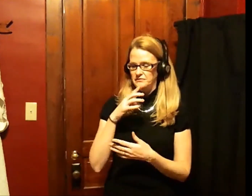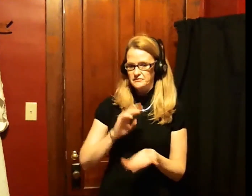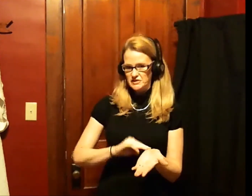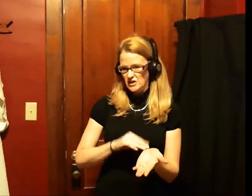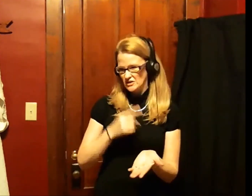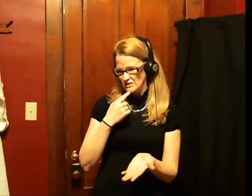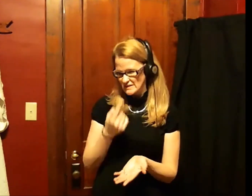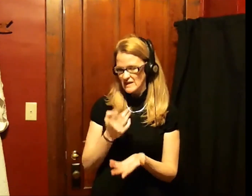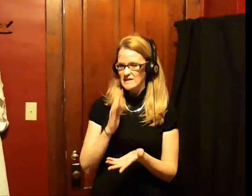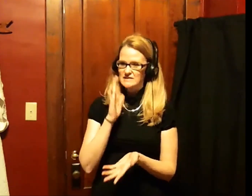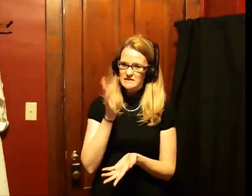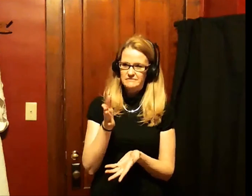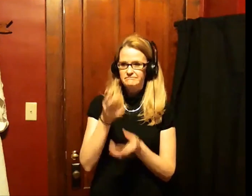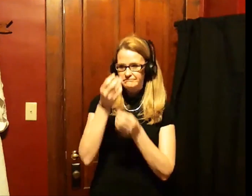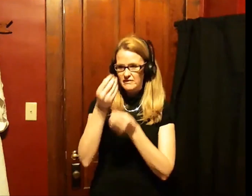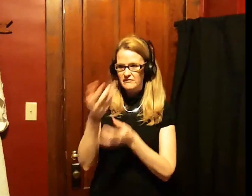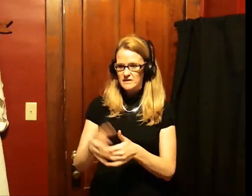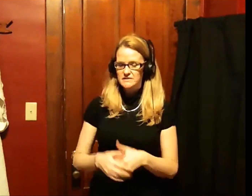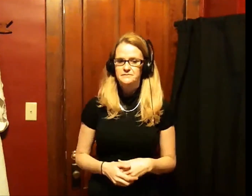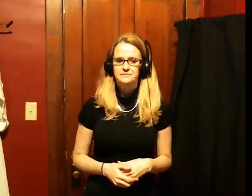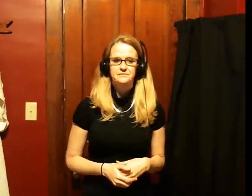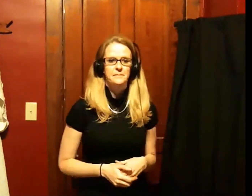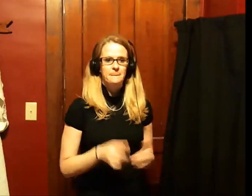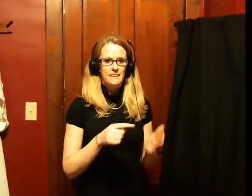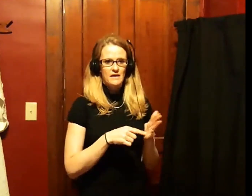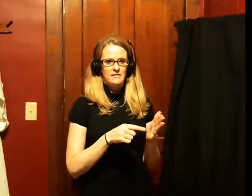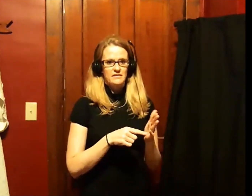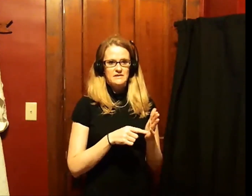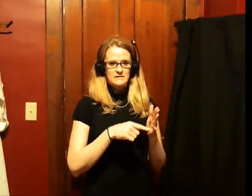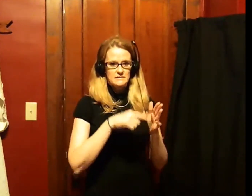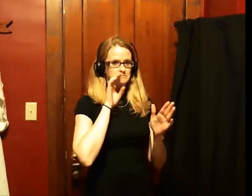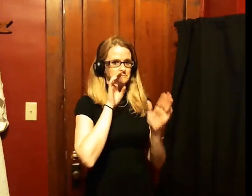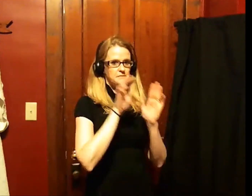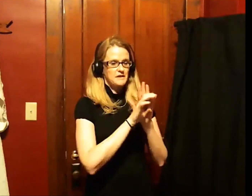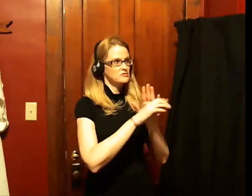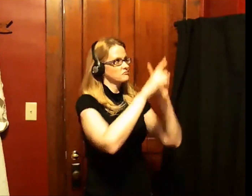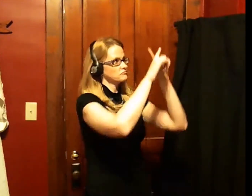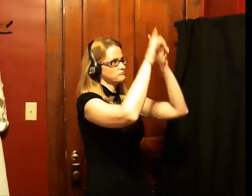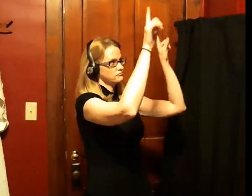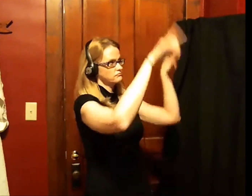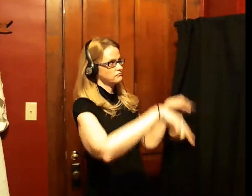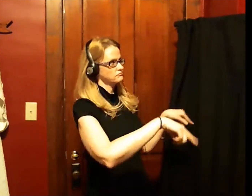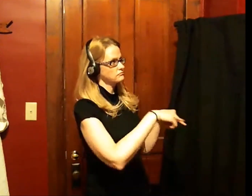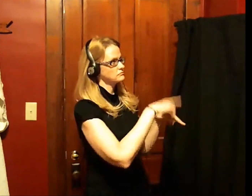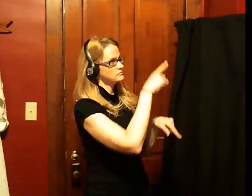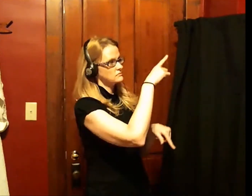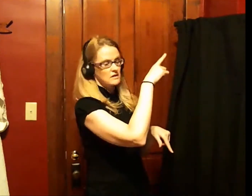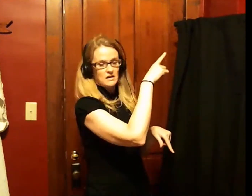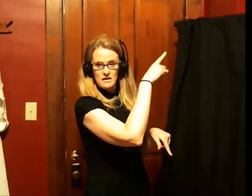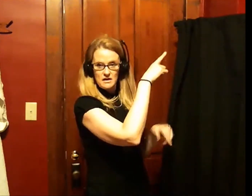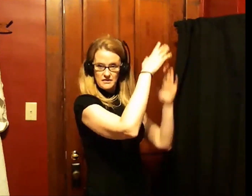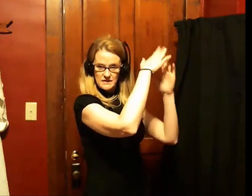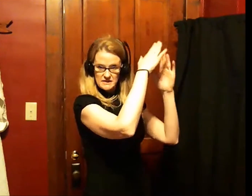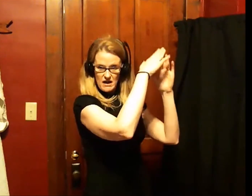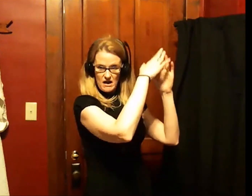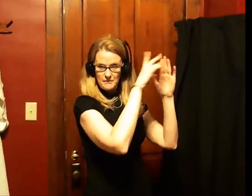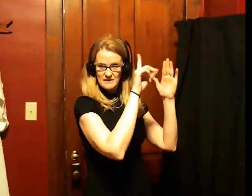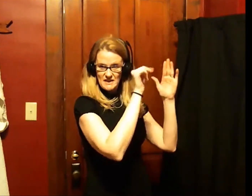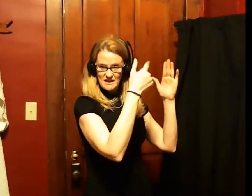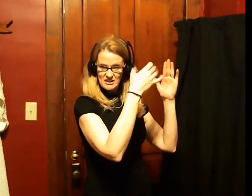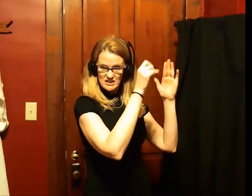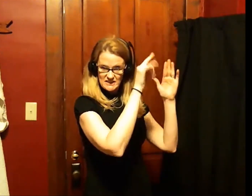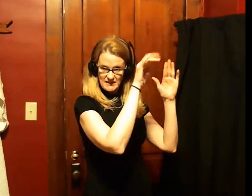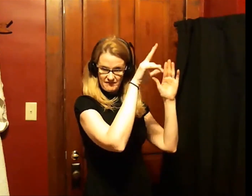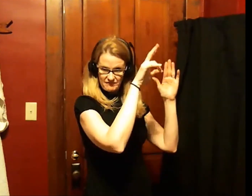going to start with, I want to show you a small diagram. Actually, it's to scale of the digestive tract. And we're going to start